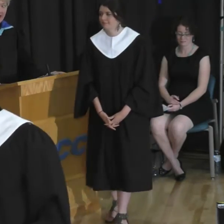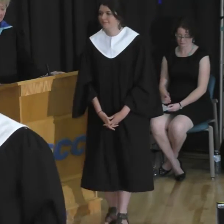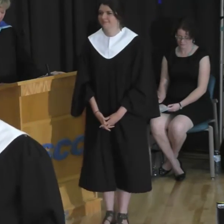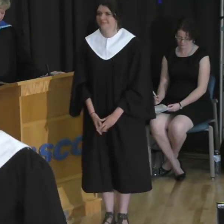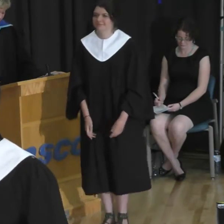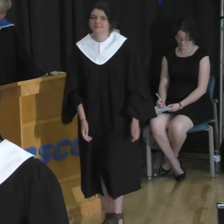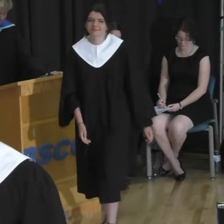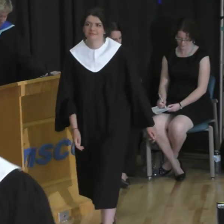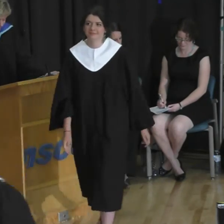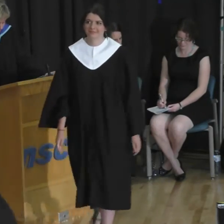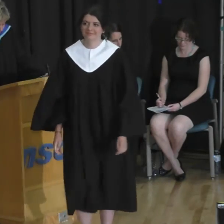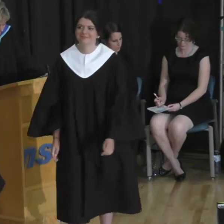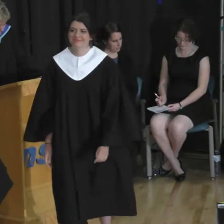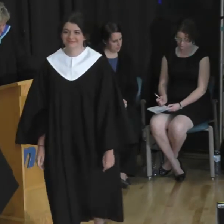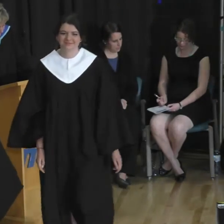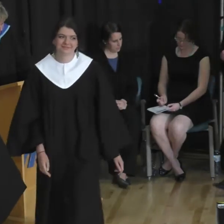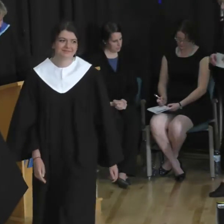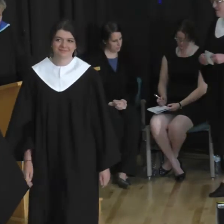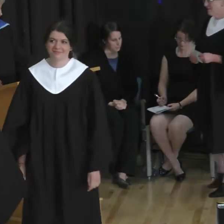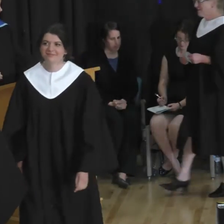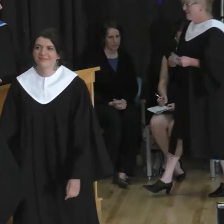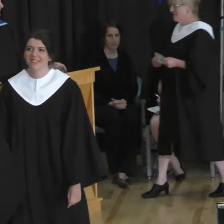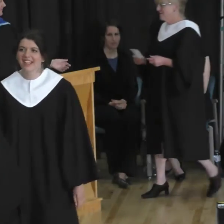Cassidy Hatt.